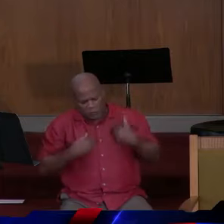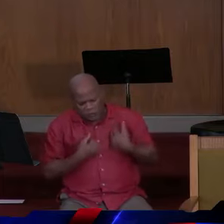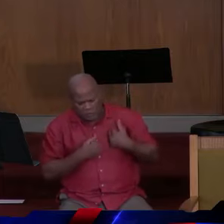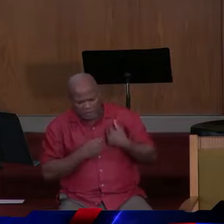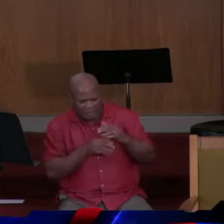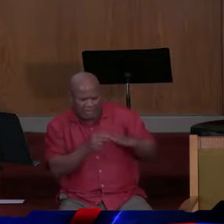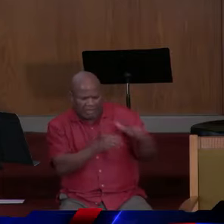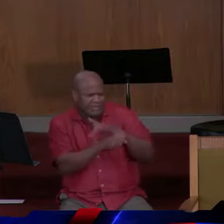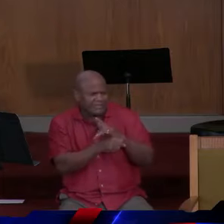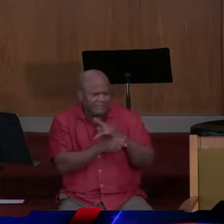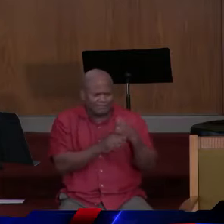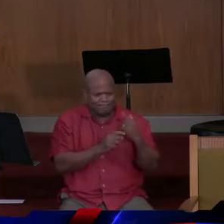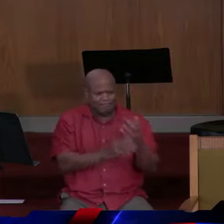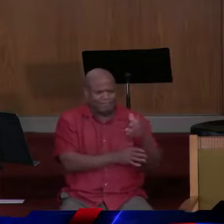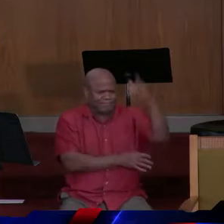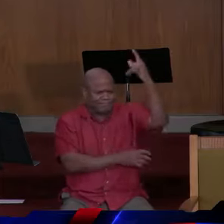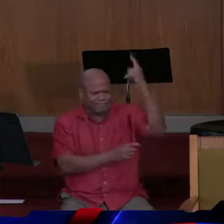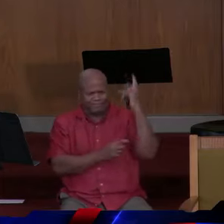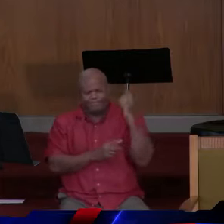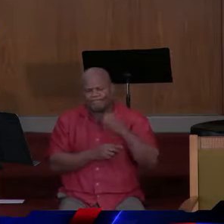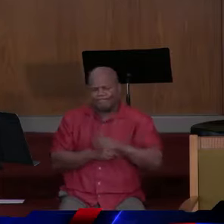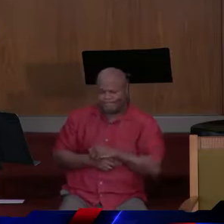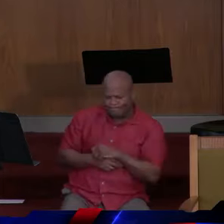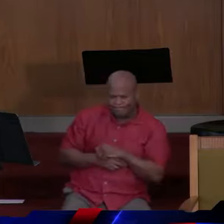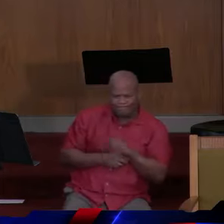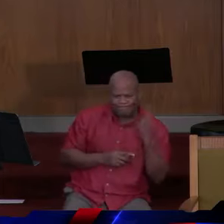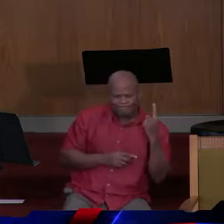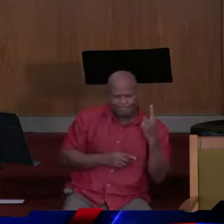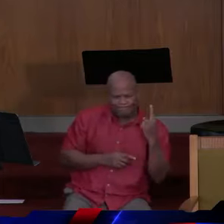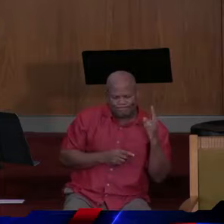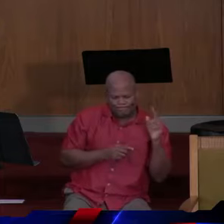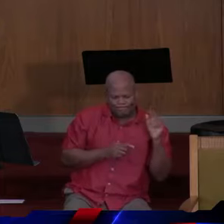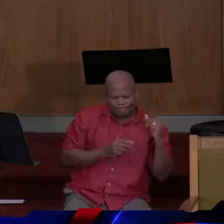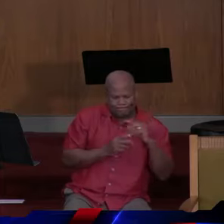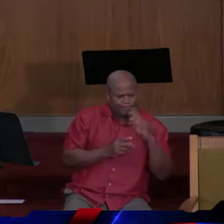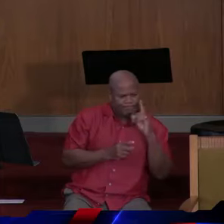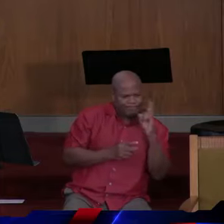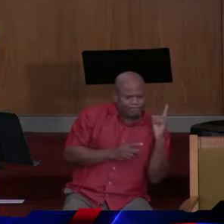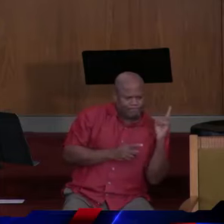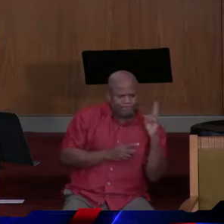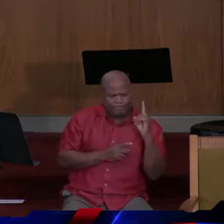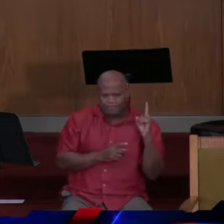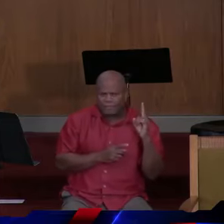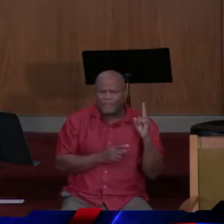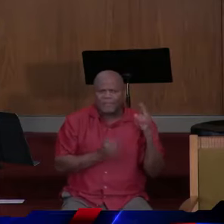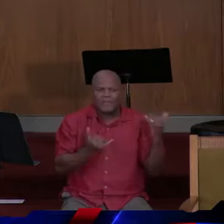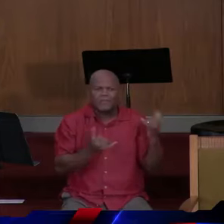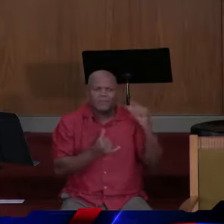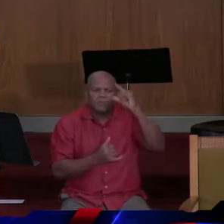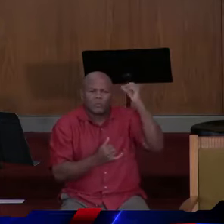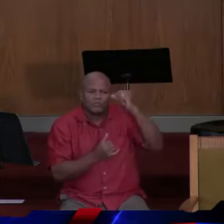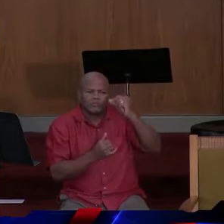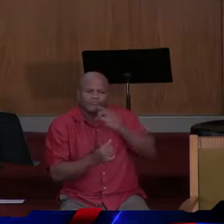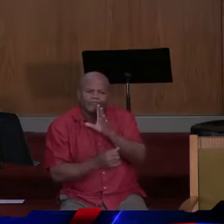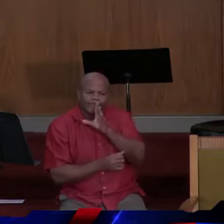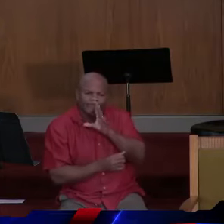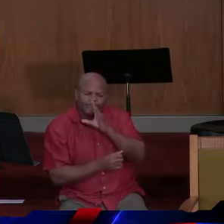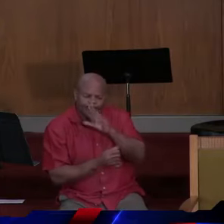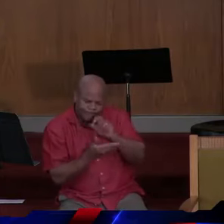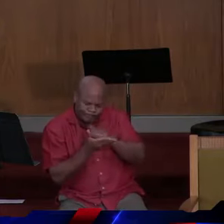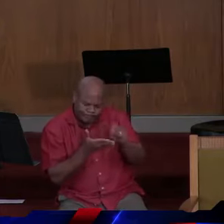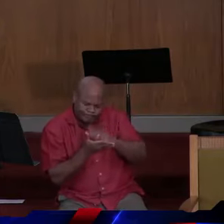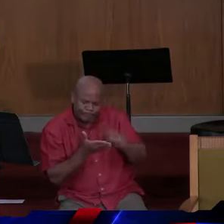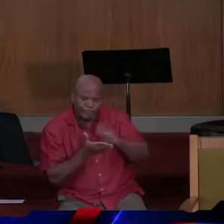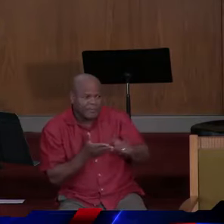away. Watch this. Moses wrote this, so Moses is speaking experientially. Come on, somebody. The people